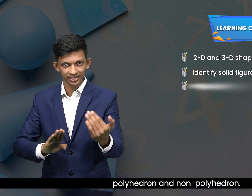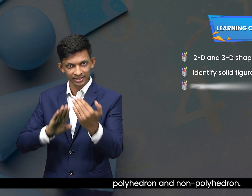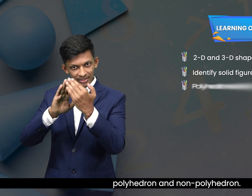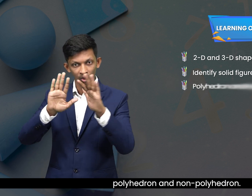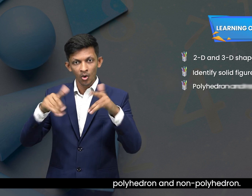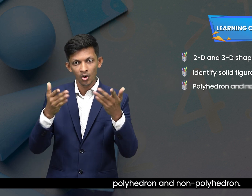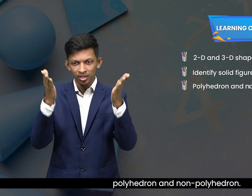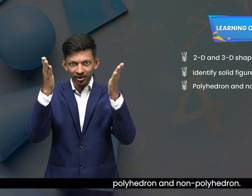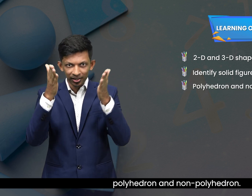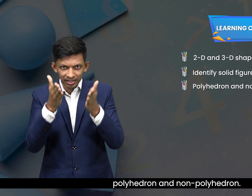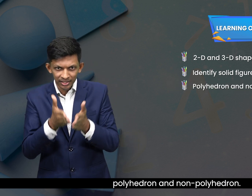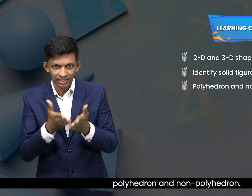polyhedron and non-polyhedron,